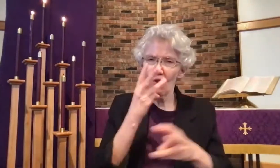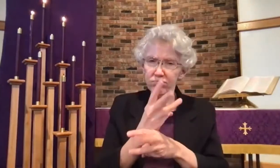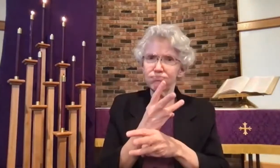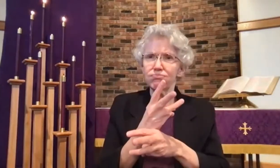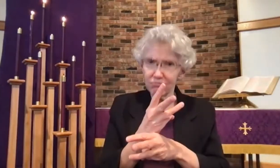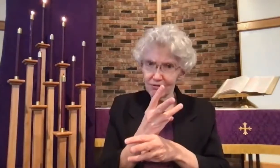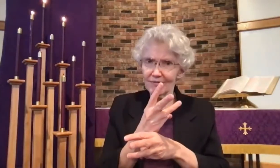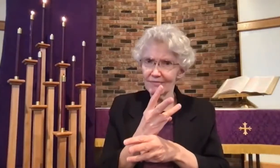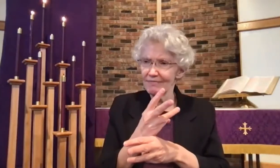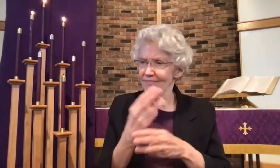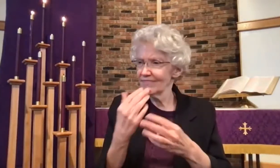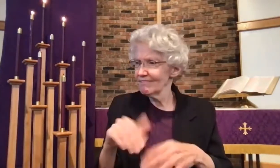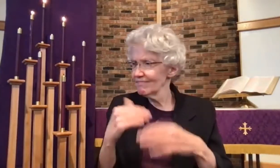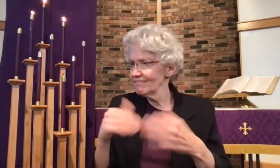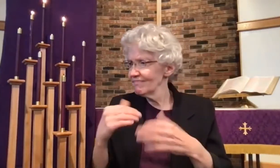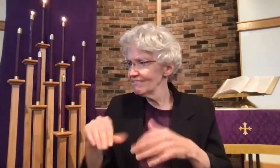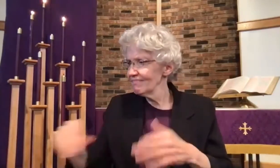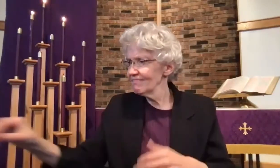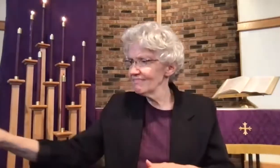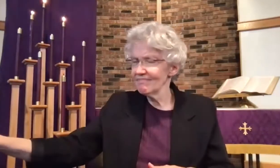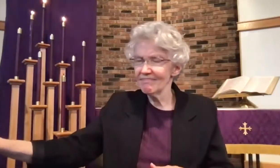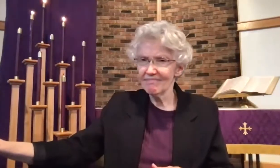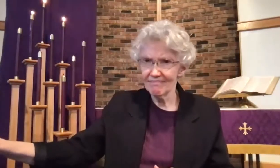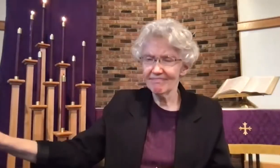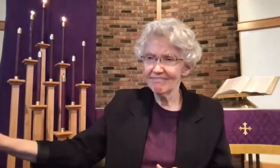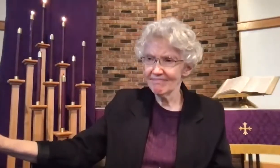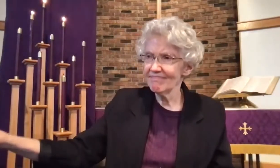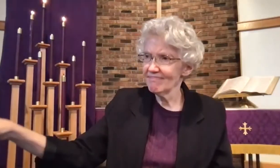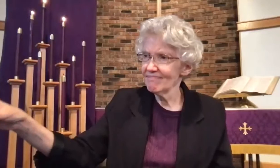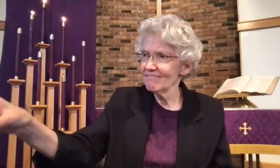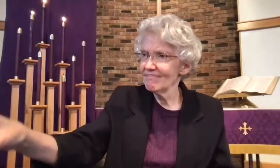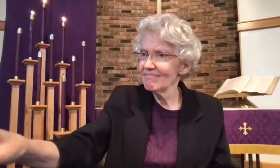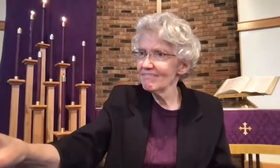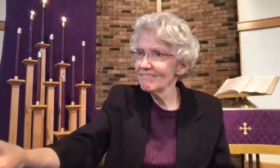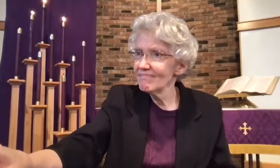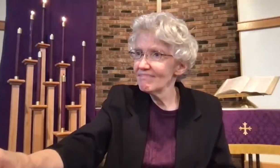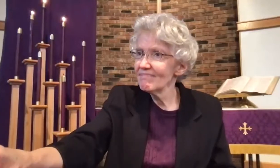his home in heaven and came into the world.